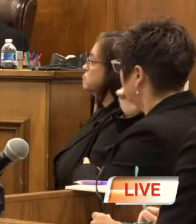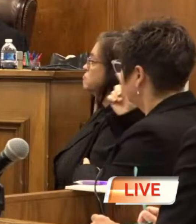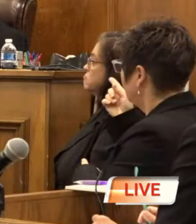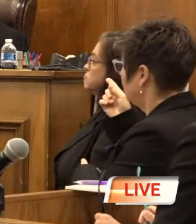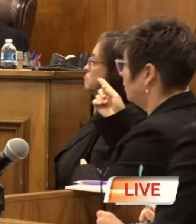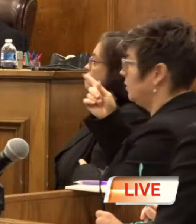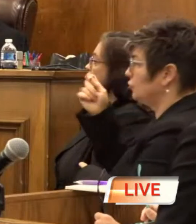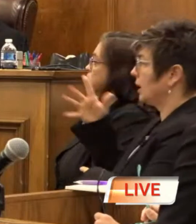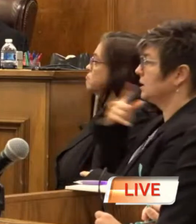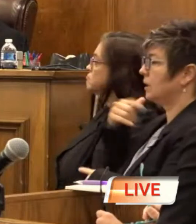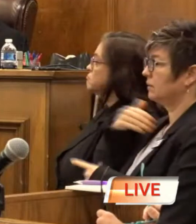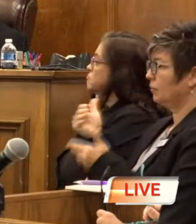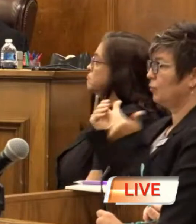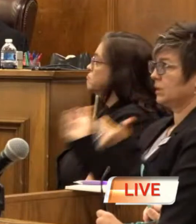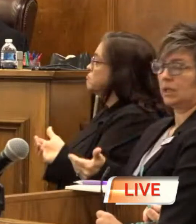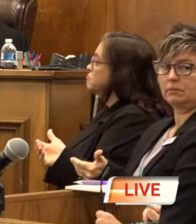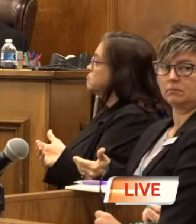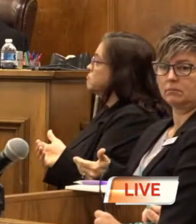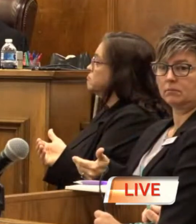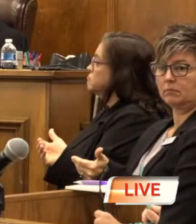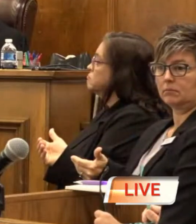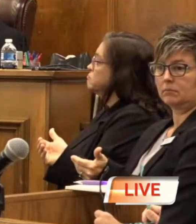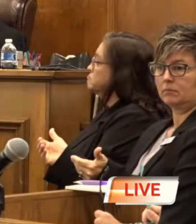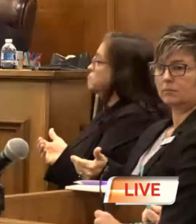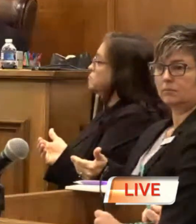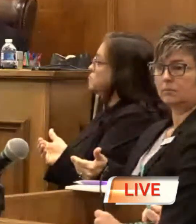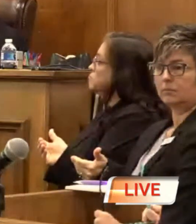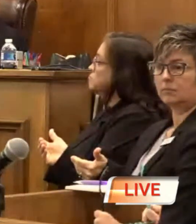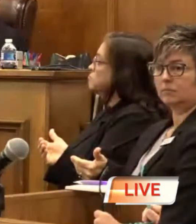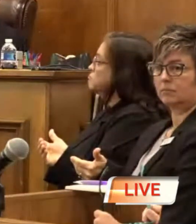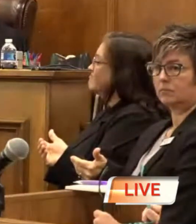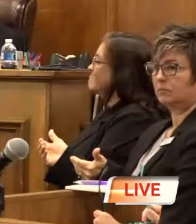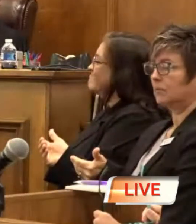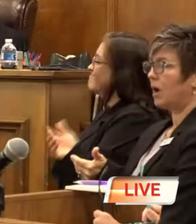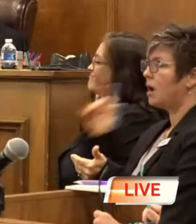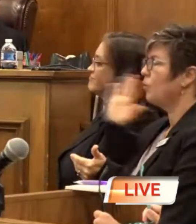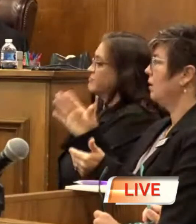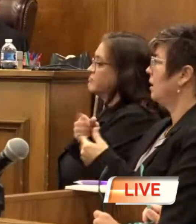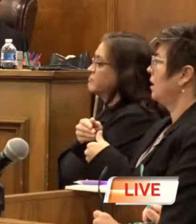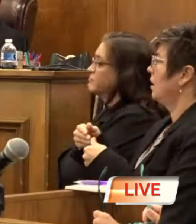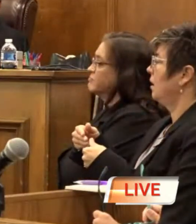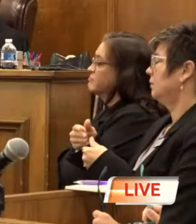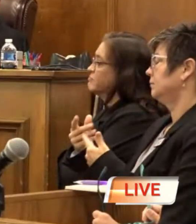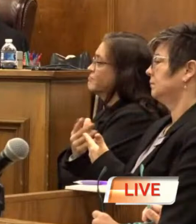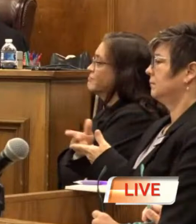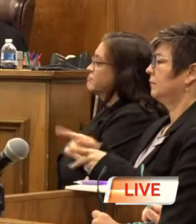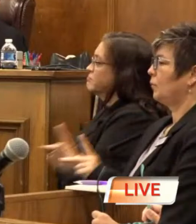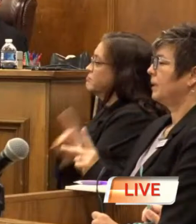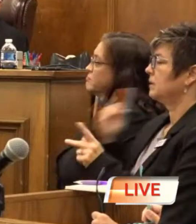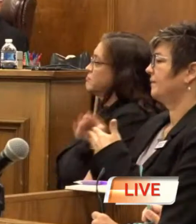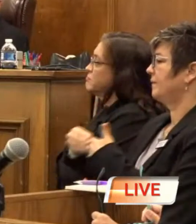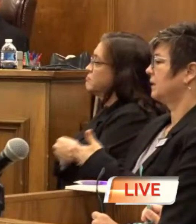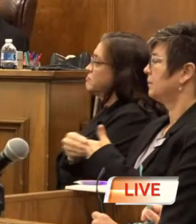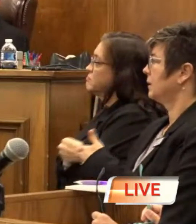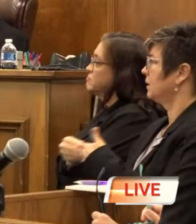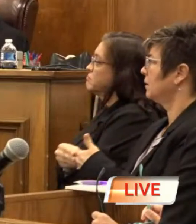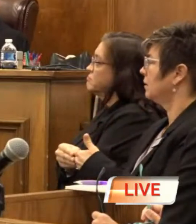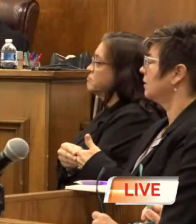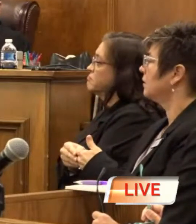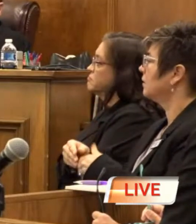Let's proceed. Let's let them. I'm giving them some latitude here under the circumstances. I think that's